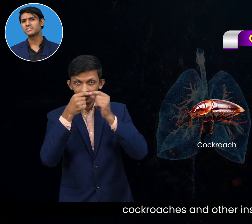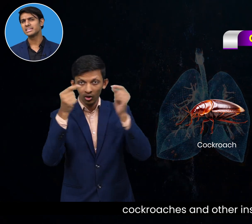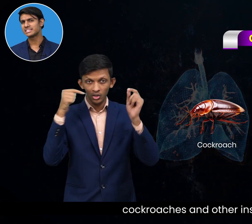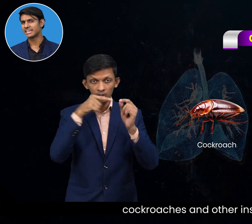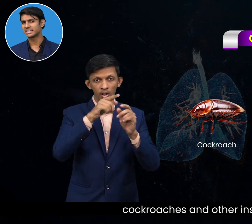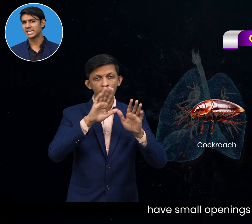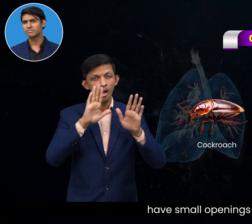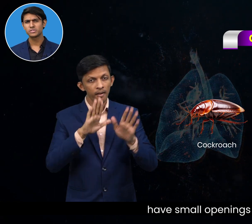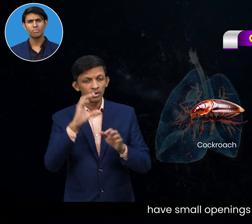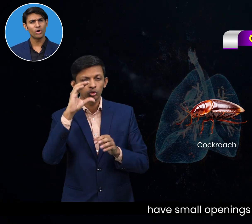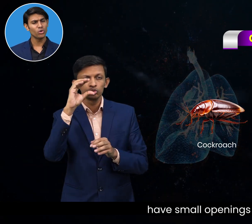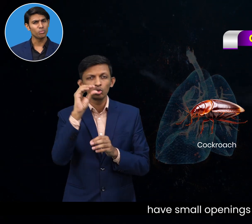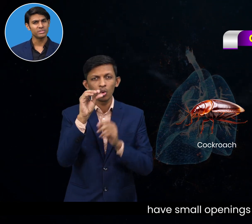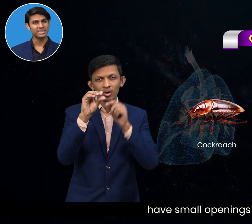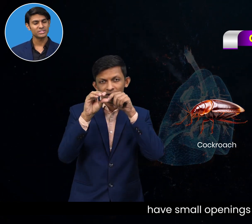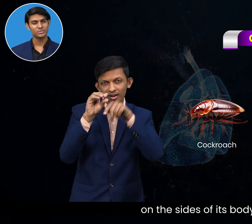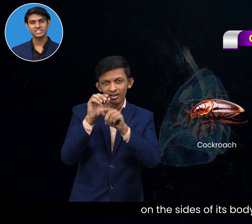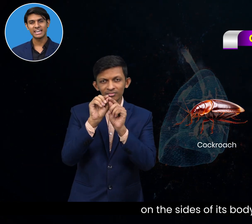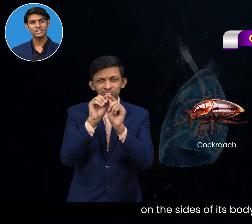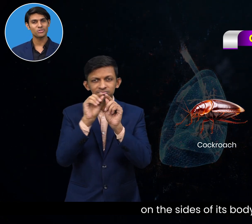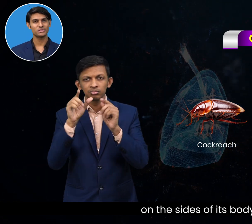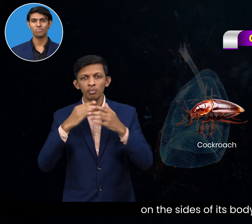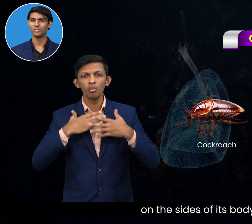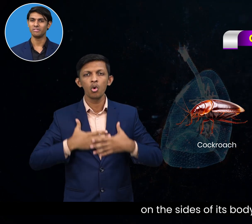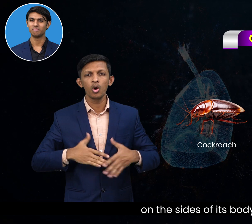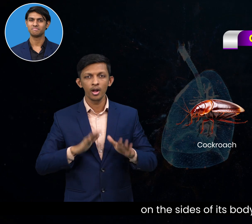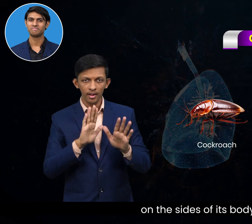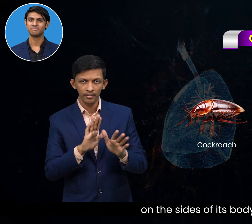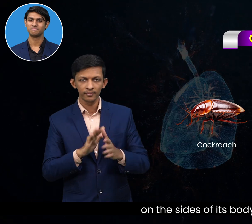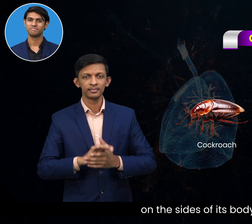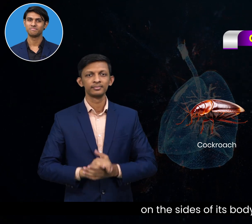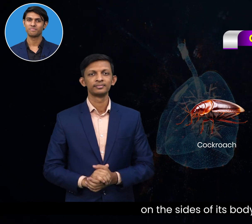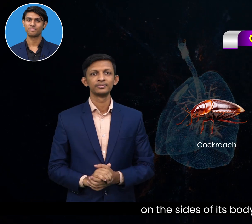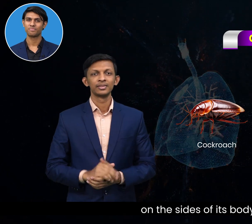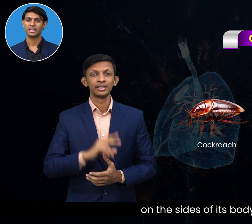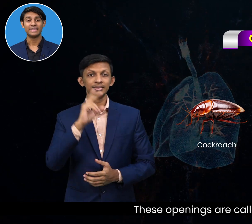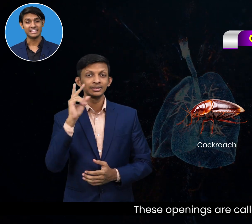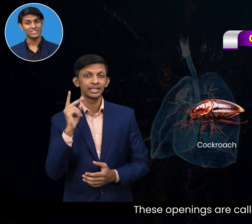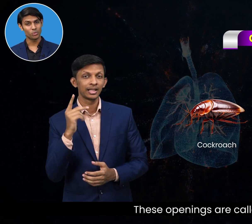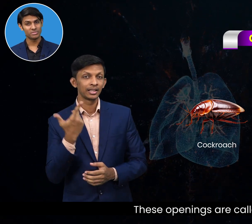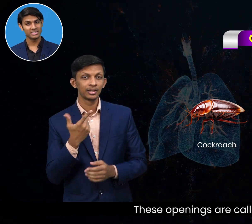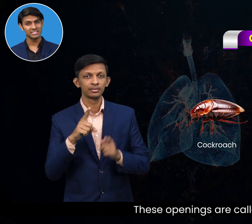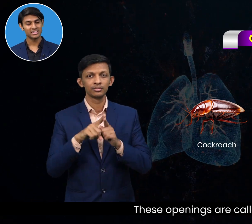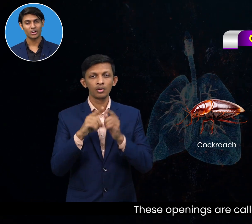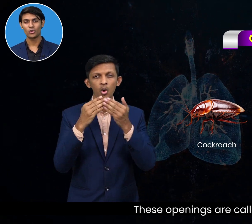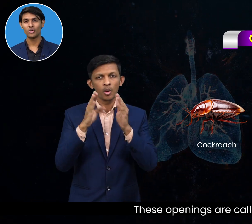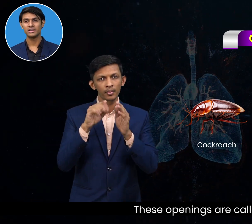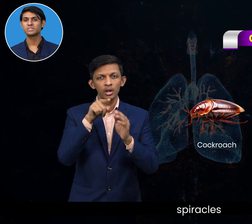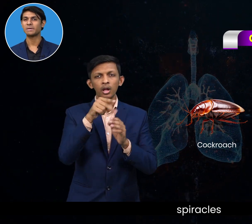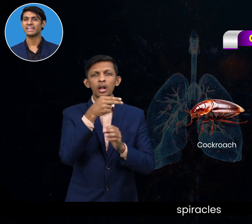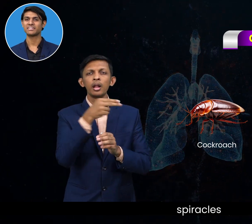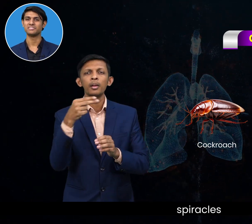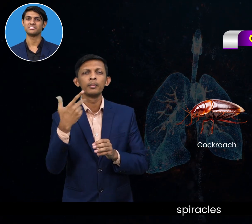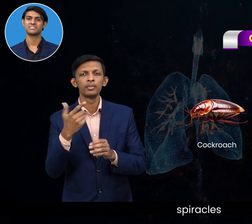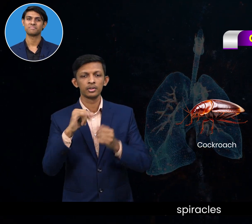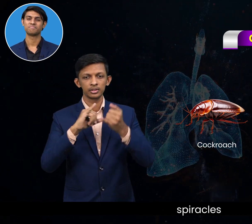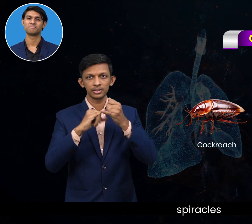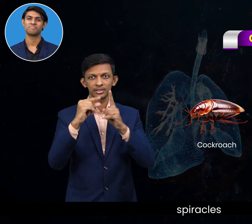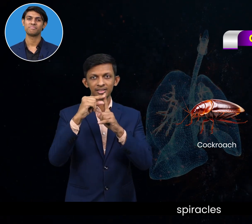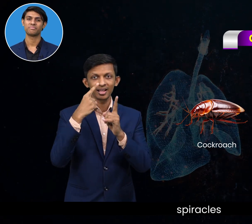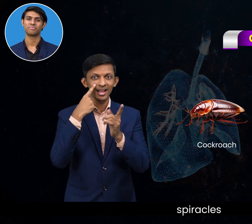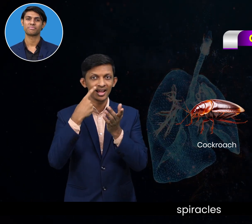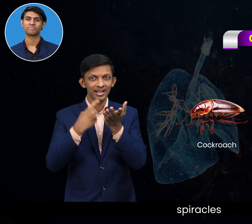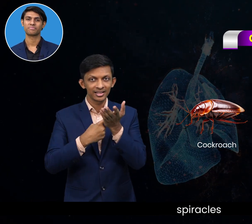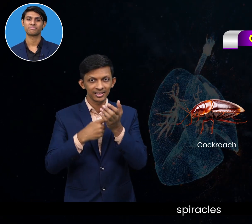Cockroaches and other insects have small openings on the sides of its body. These openings are called spiracles.